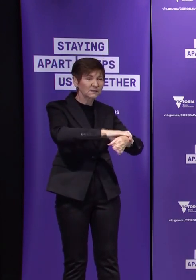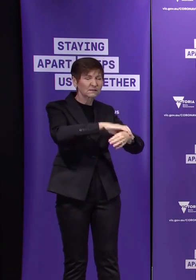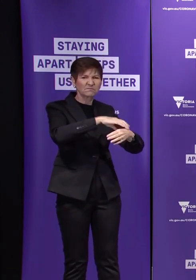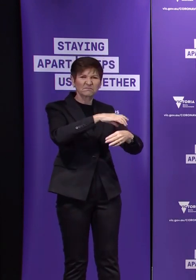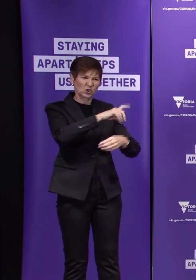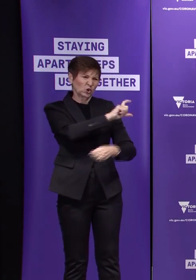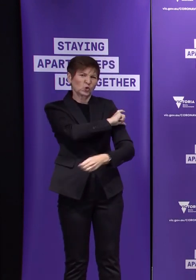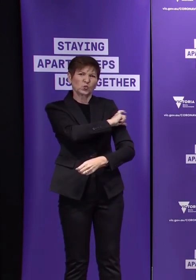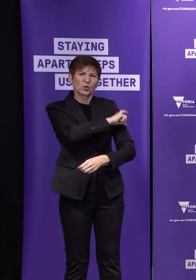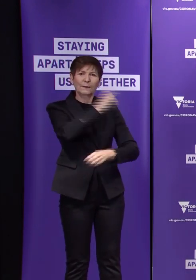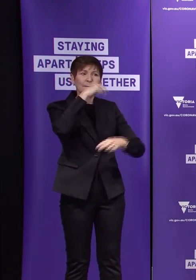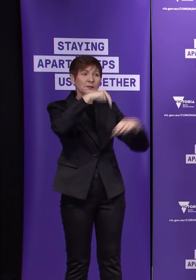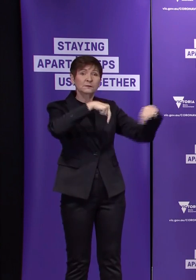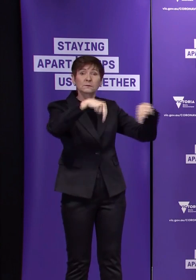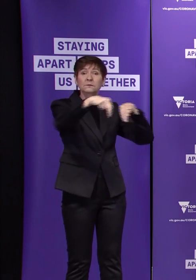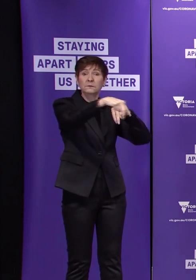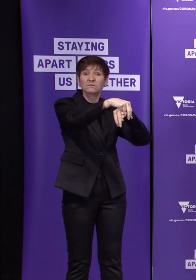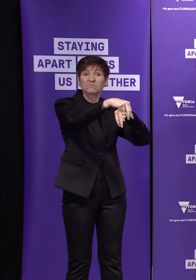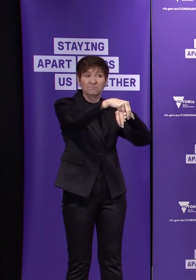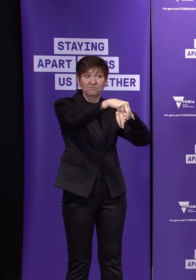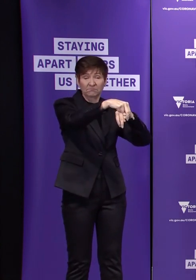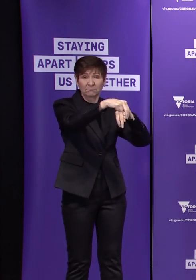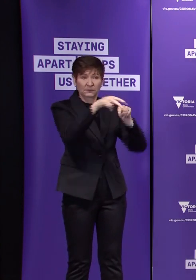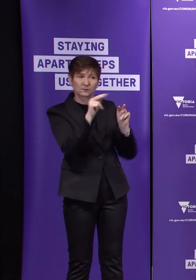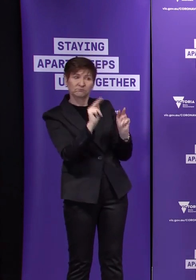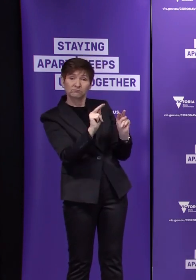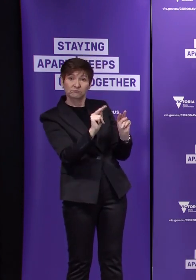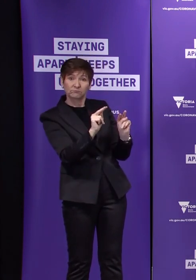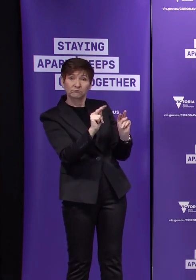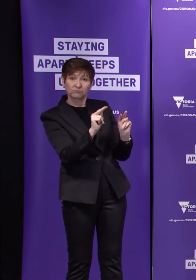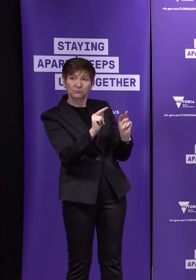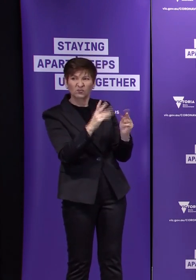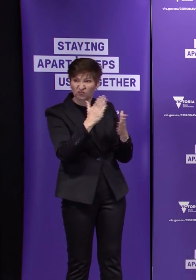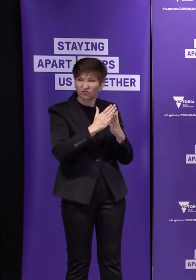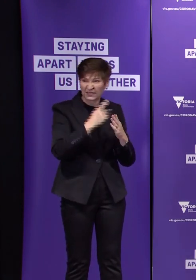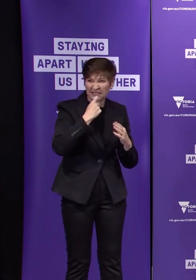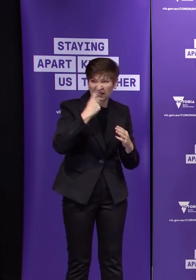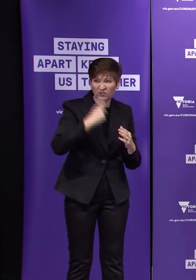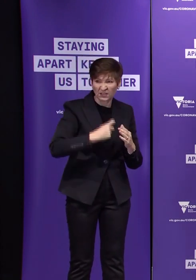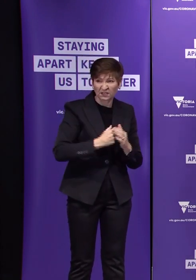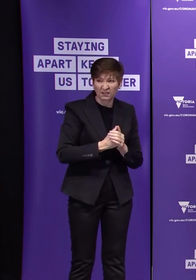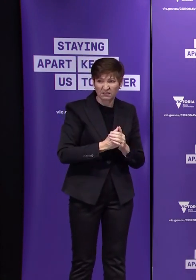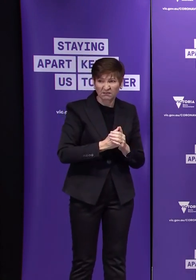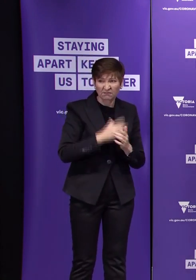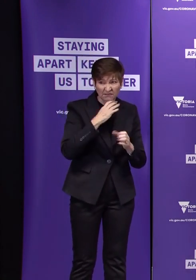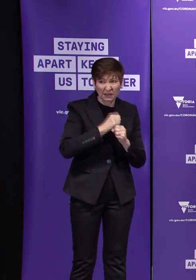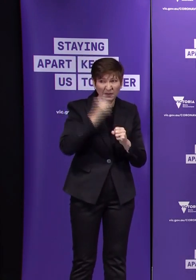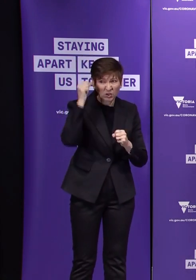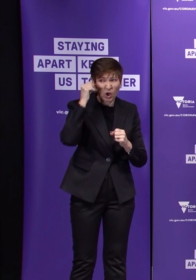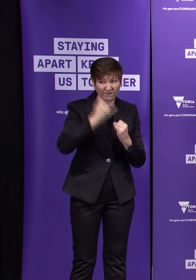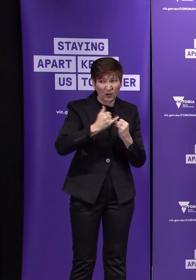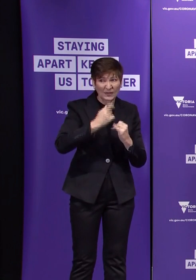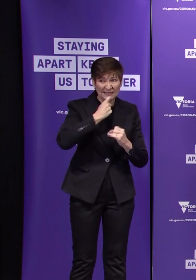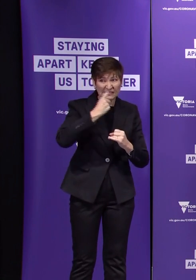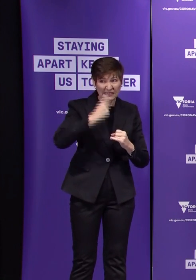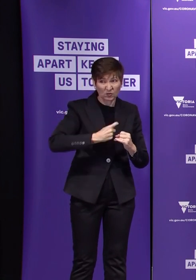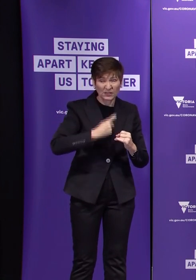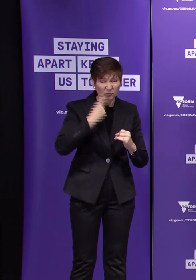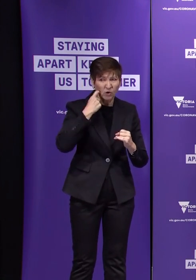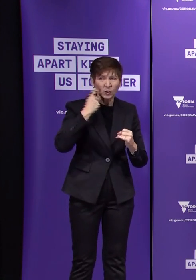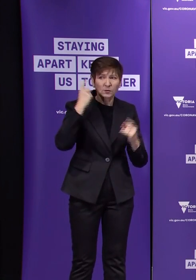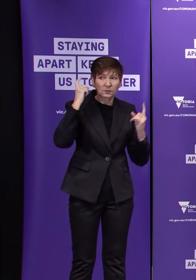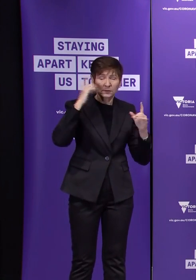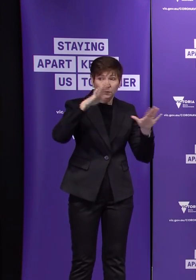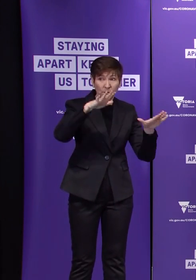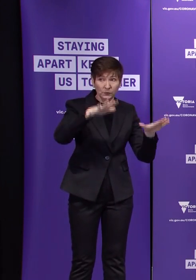I'm briefed, members of Victoria Police are there as well. This is a serious issue, it's being taken seriously, and I thank the whole team who are working